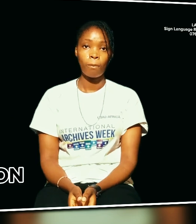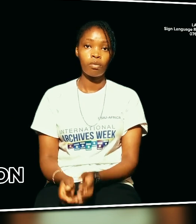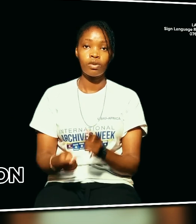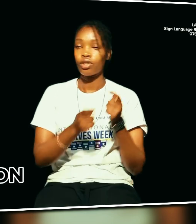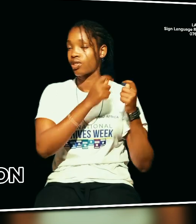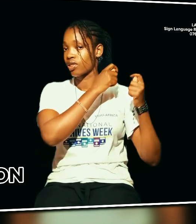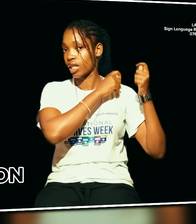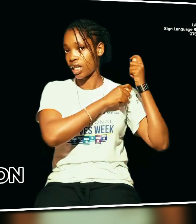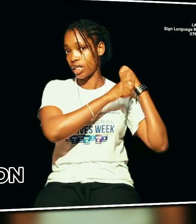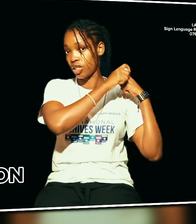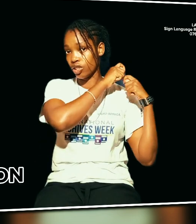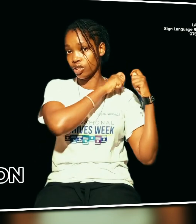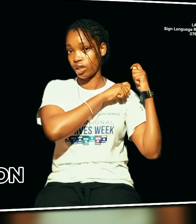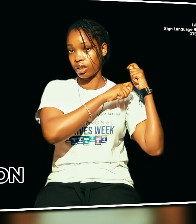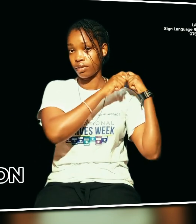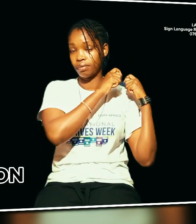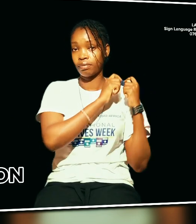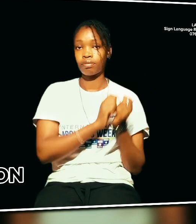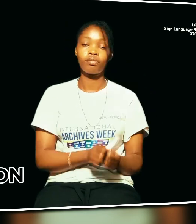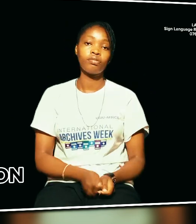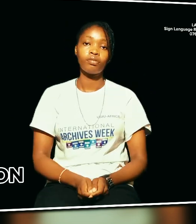tradition,